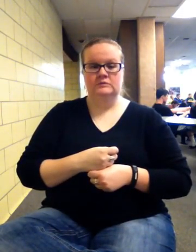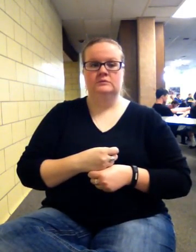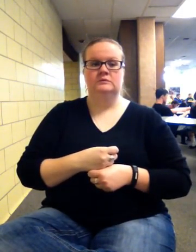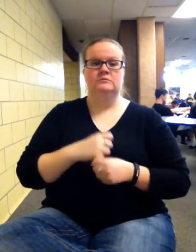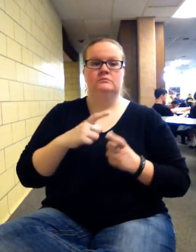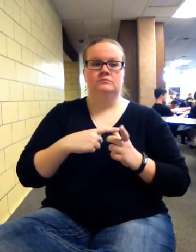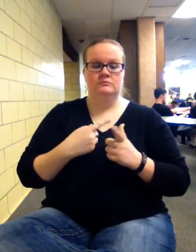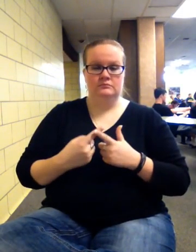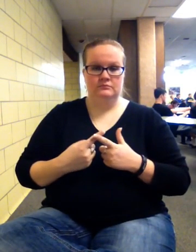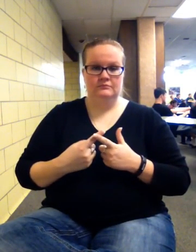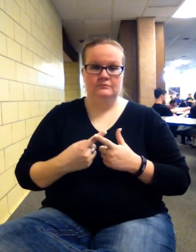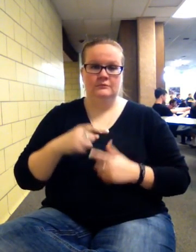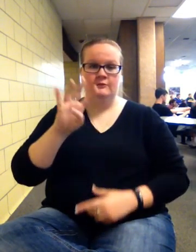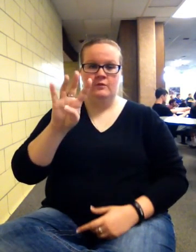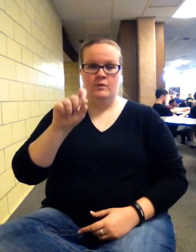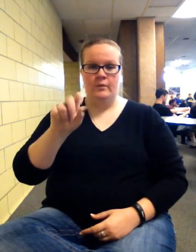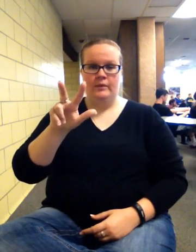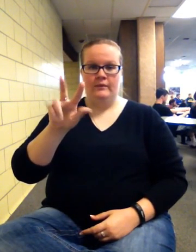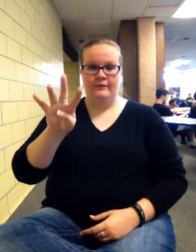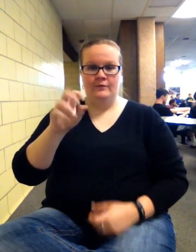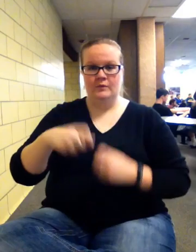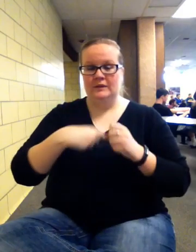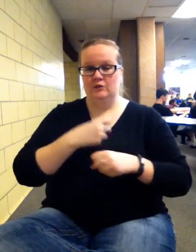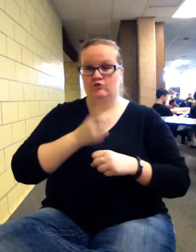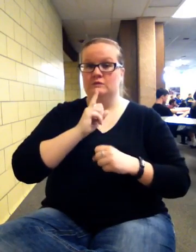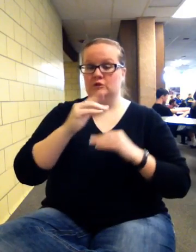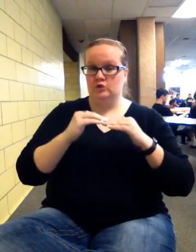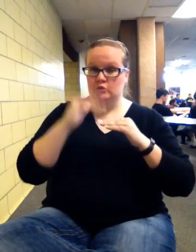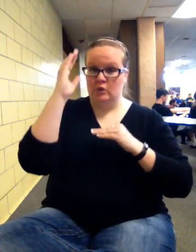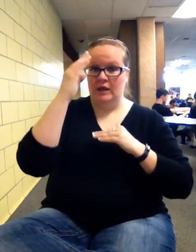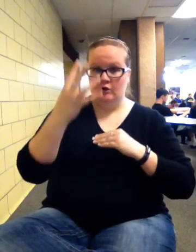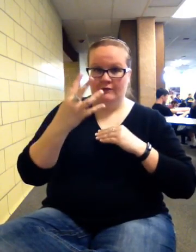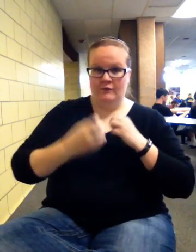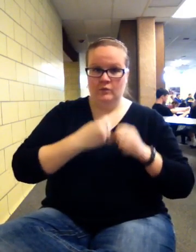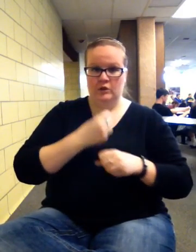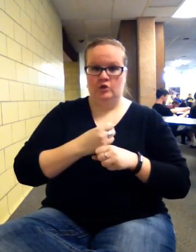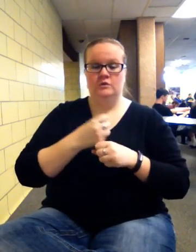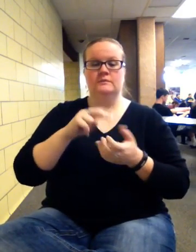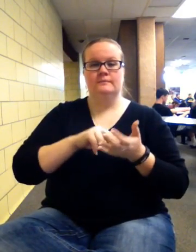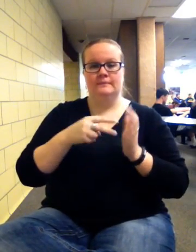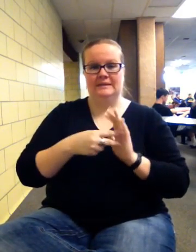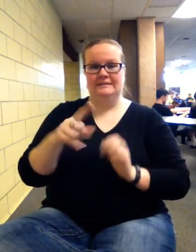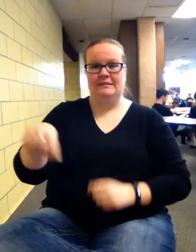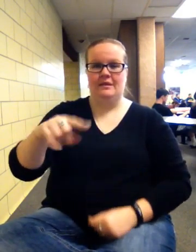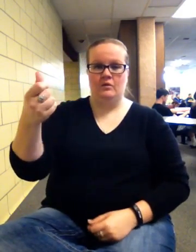then 4.34 years is greater than four years, so they would have to reject this project.